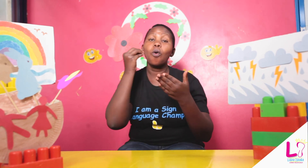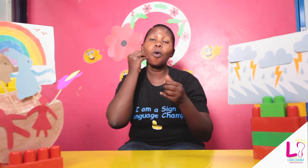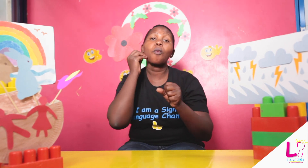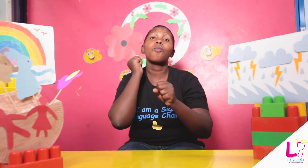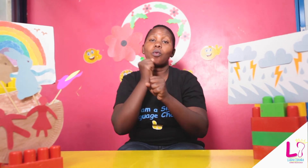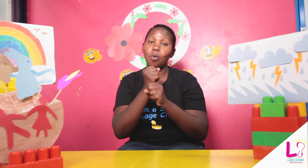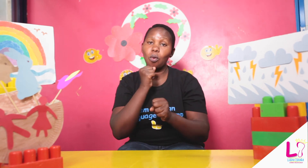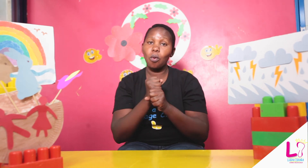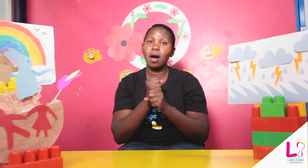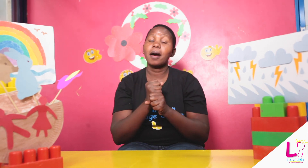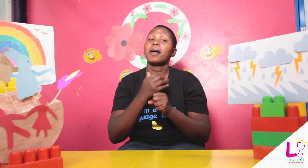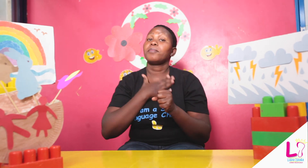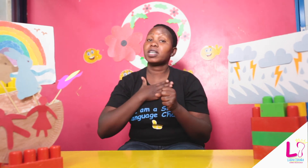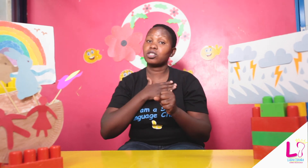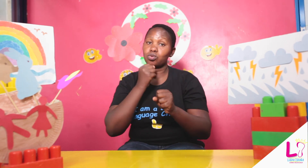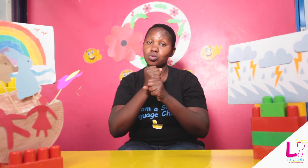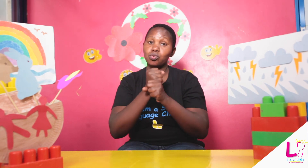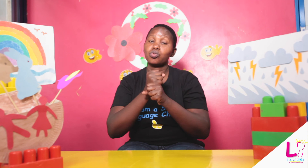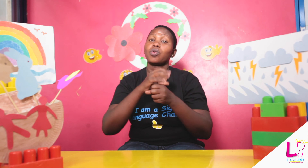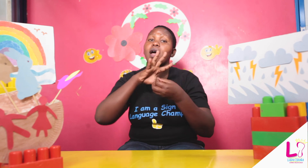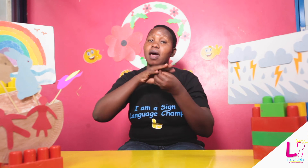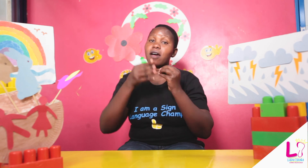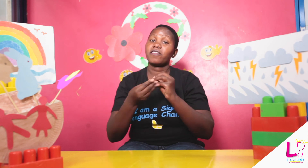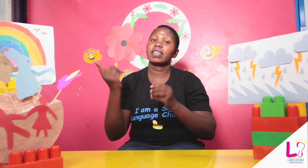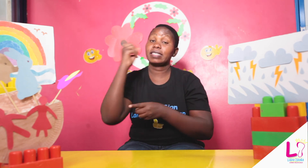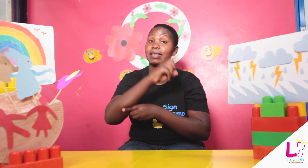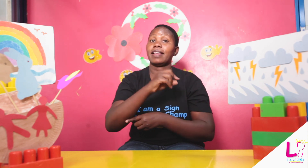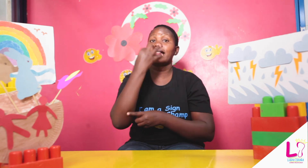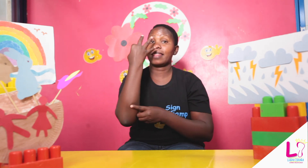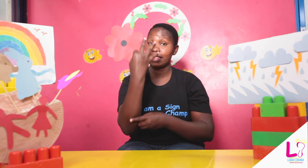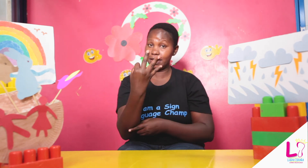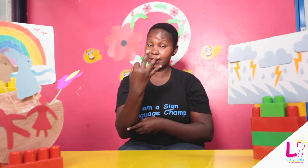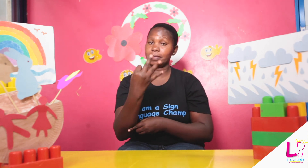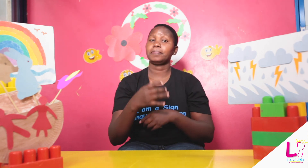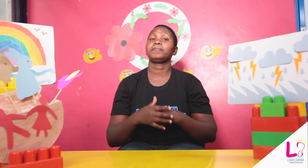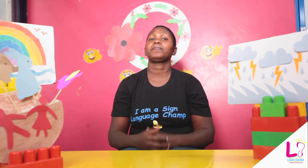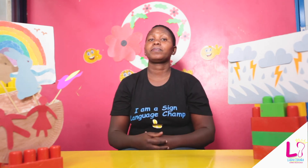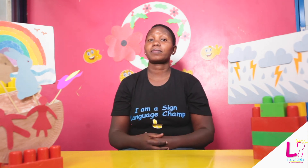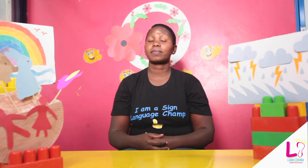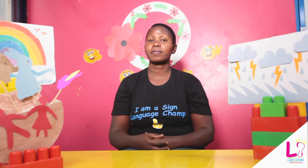I give you homework. Please do make crafts for day 3.